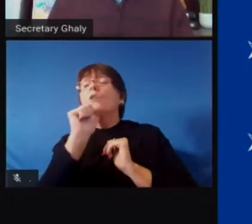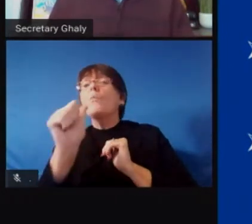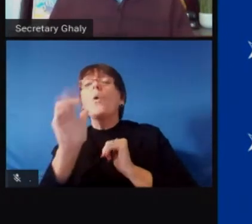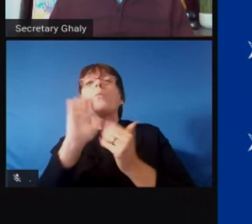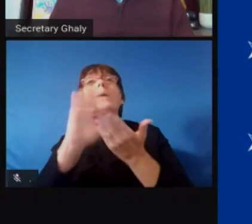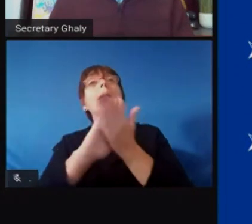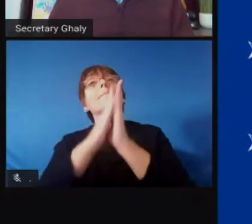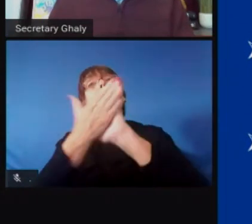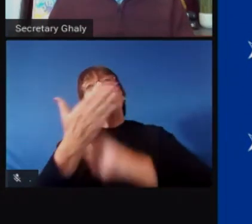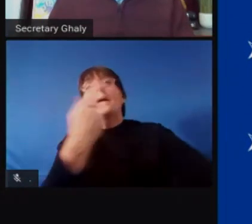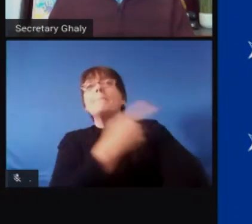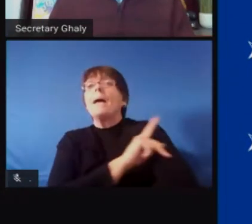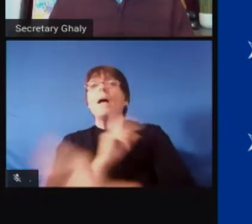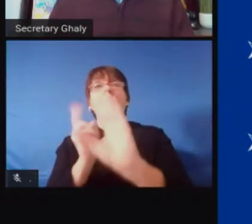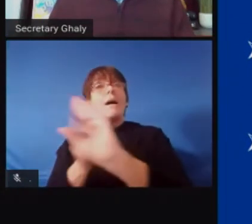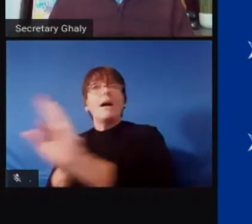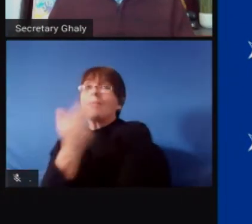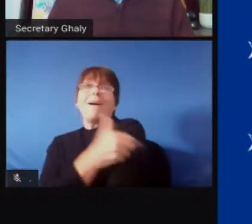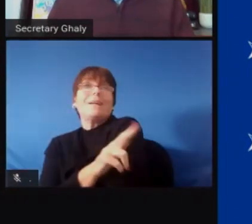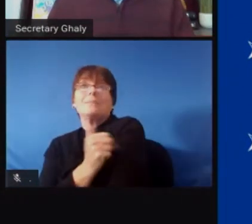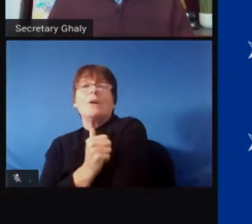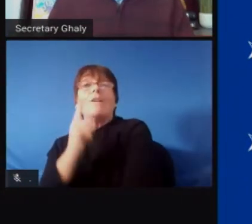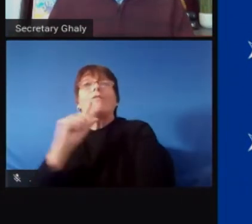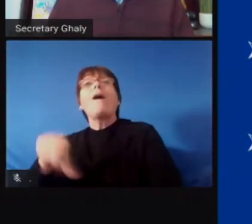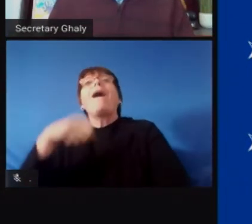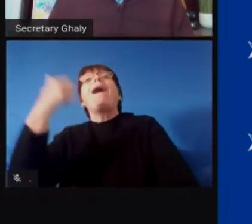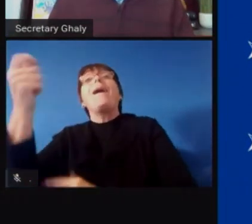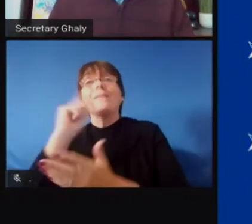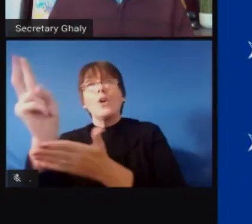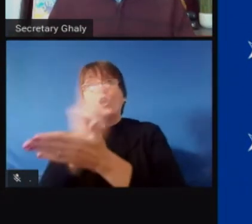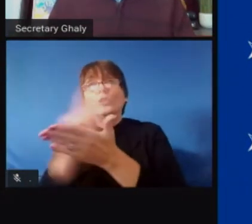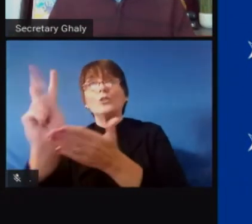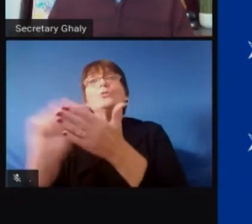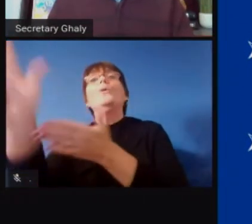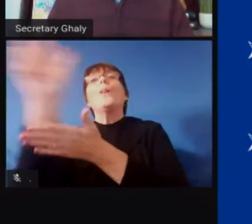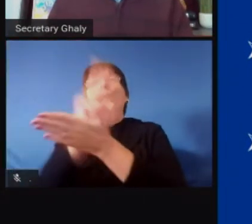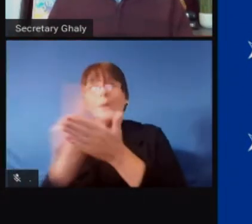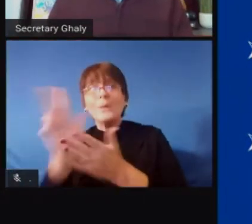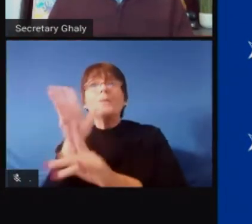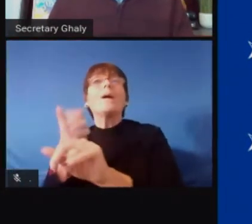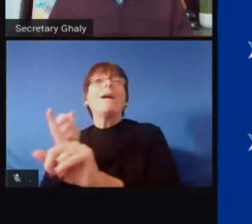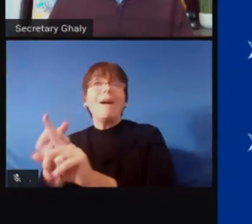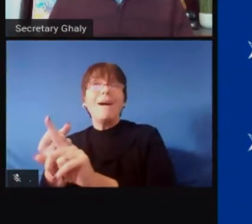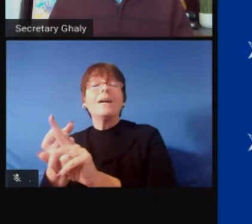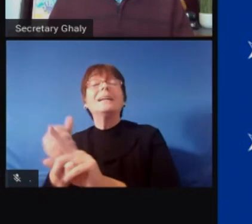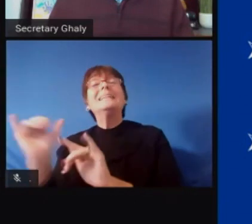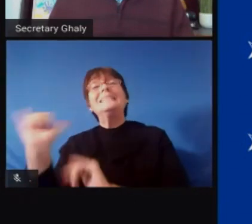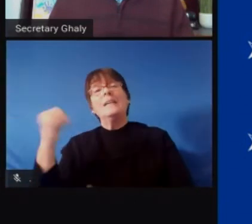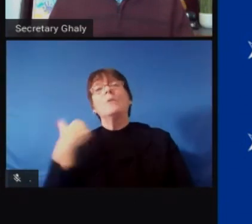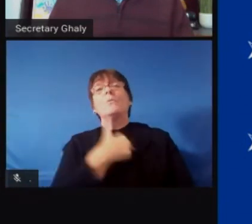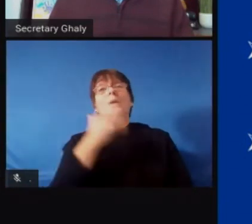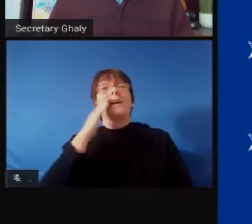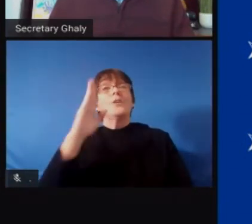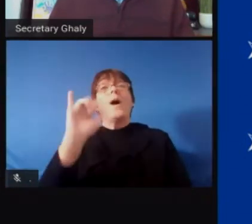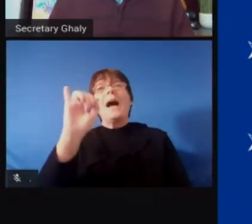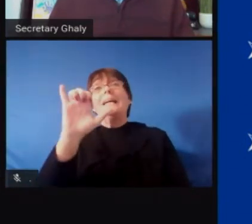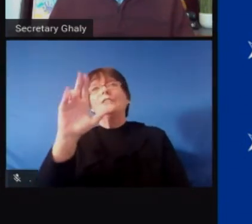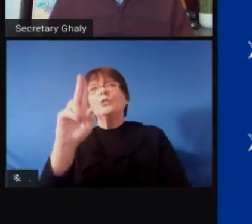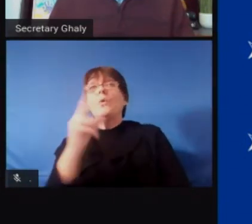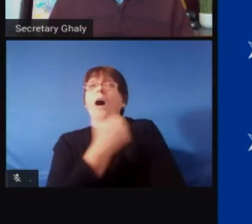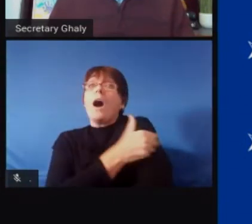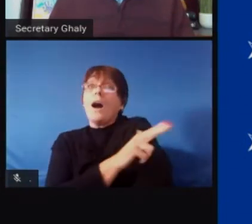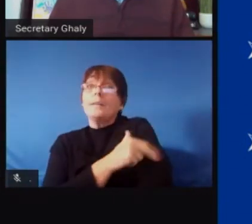become patients in hospitals for another 2 to 3 weeks. Similarly, we know that the ICU hospitalizations